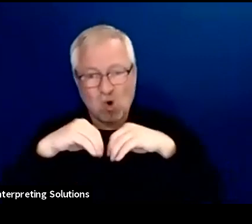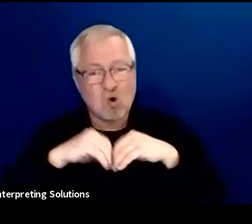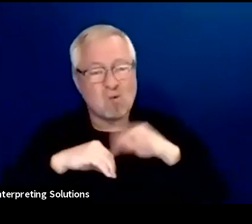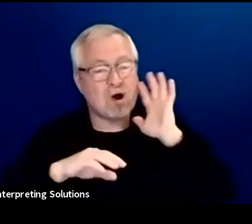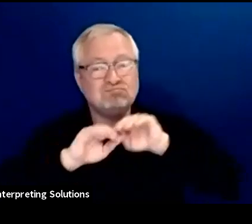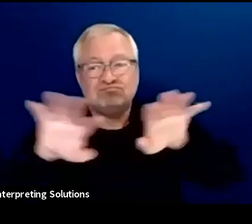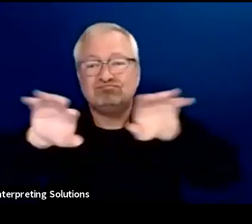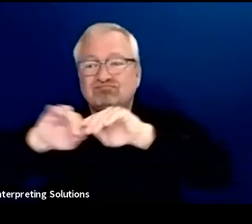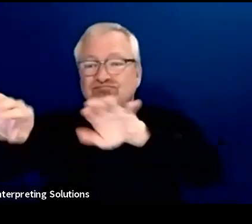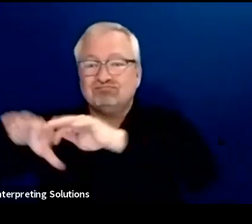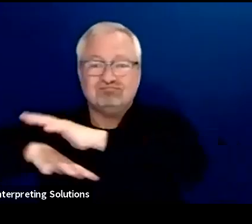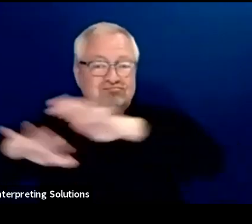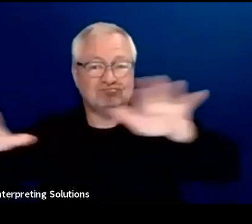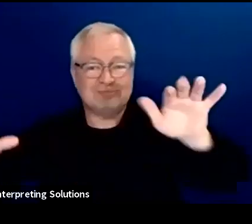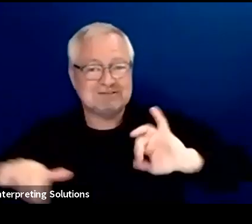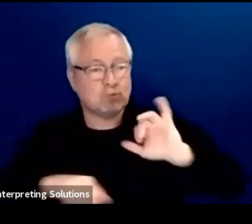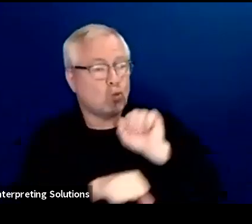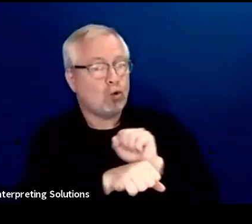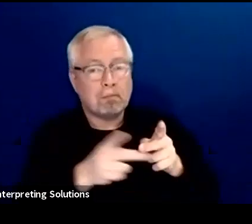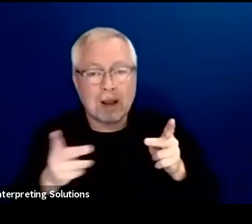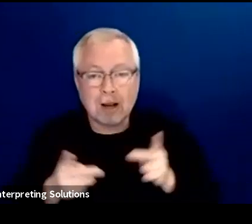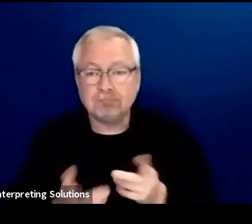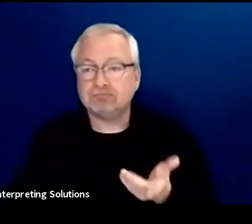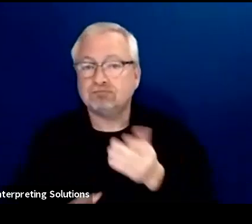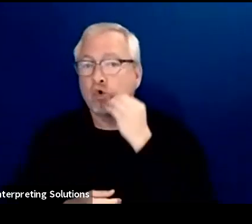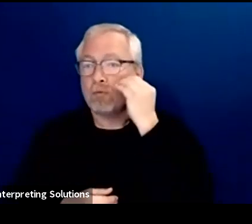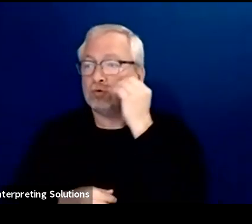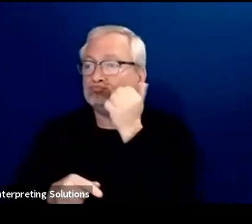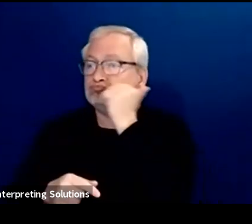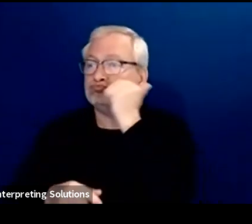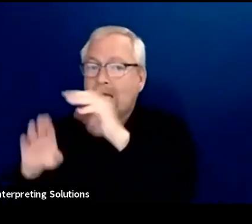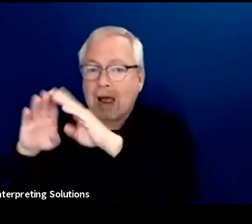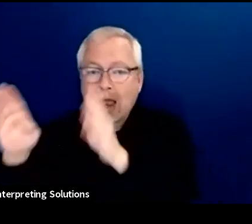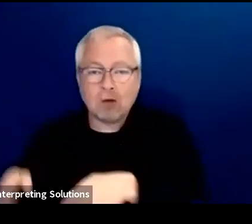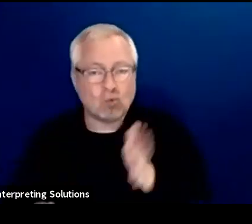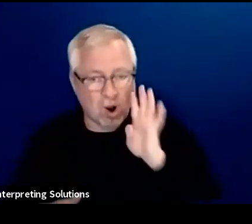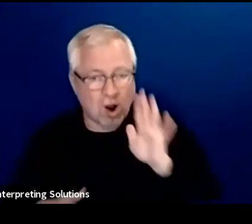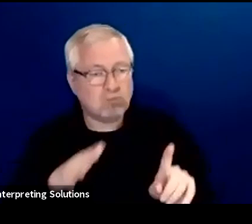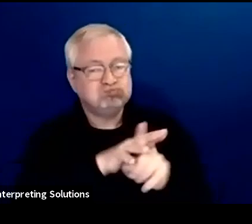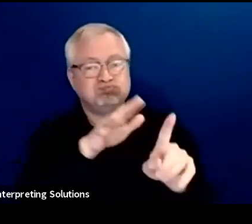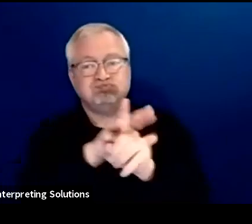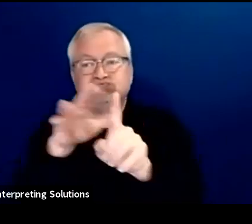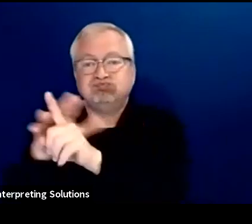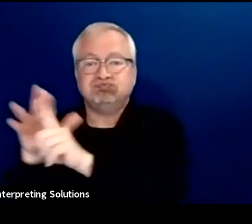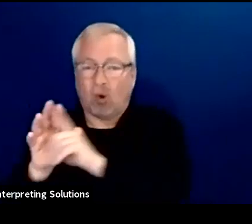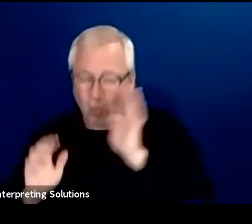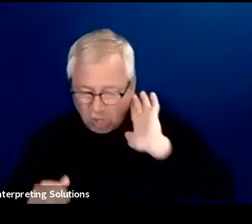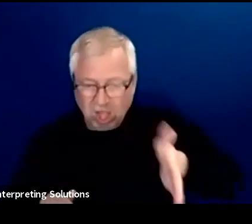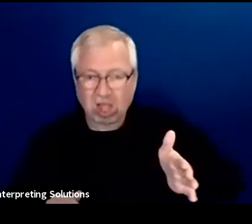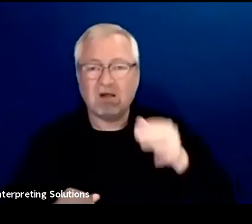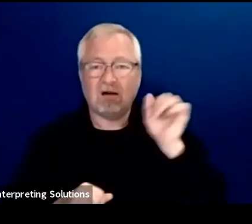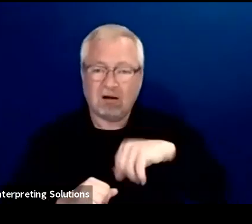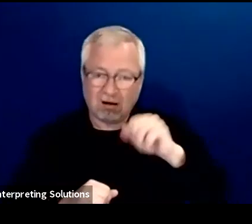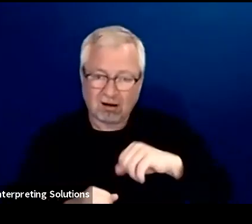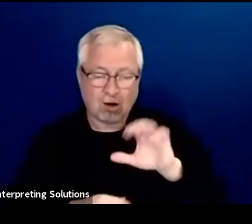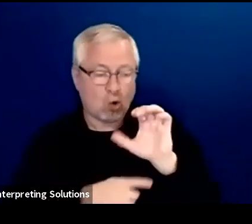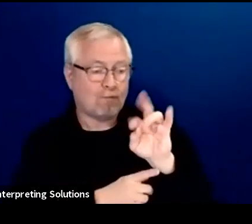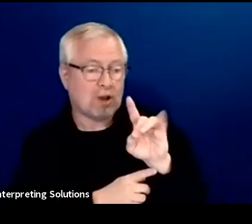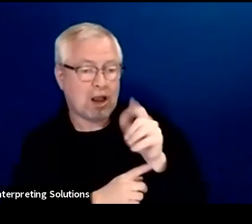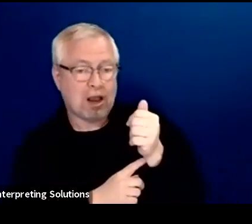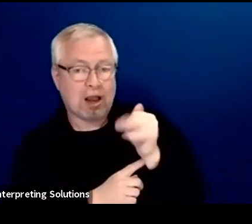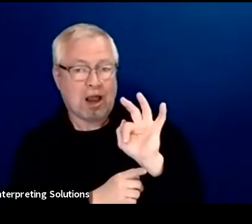and households around the state have had and will have cases. So we know that the risk of COVID-19 is general and widespread across